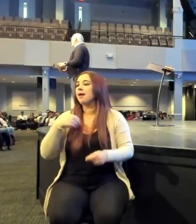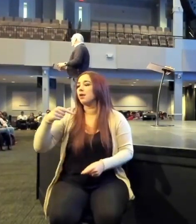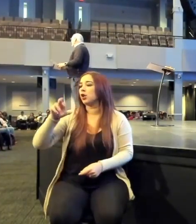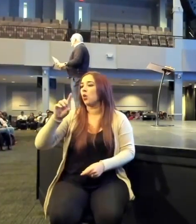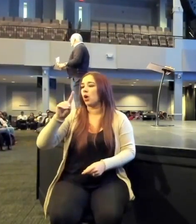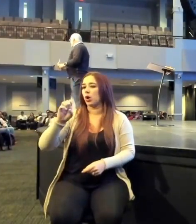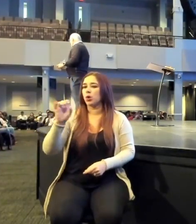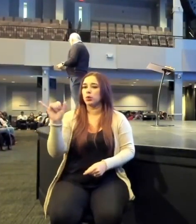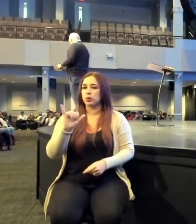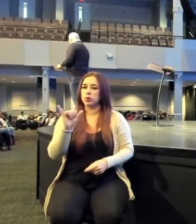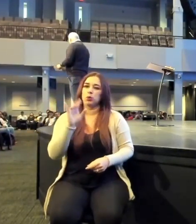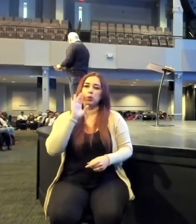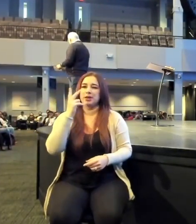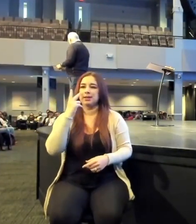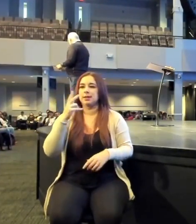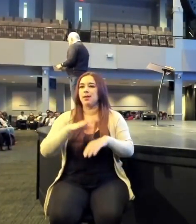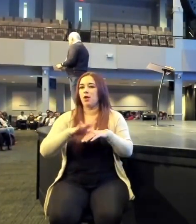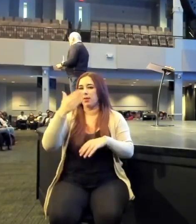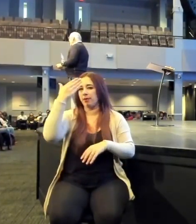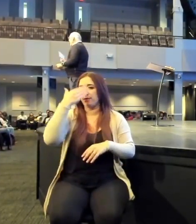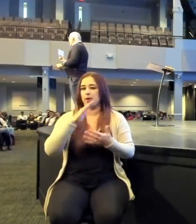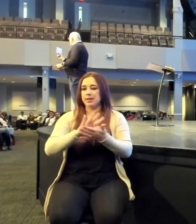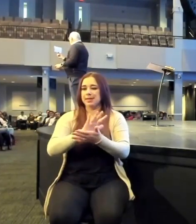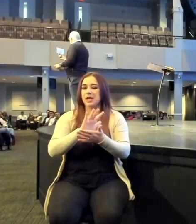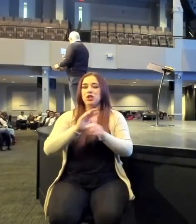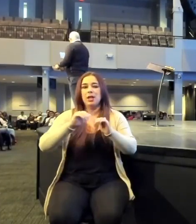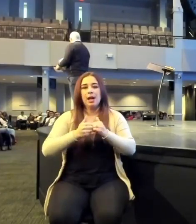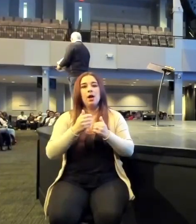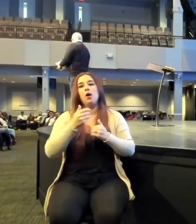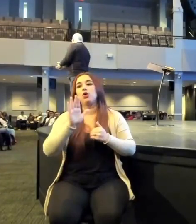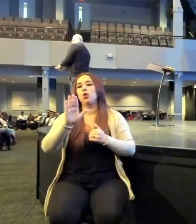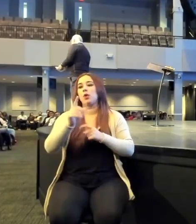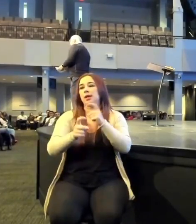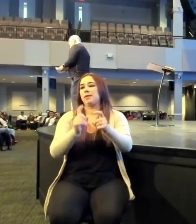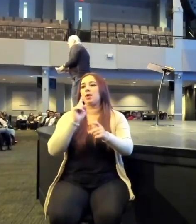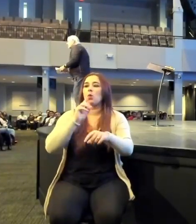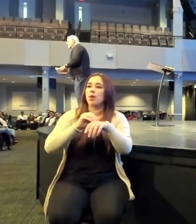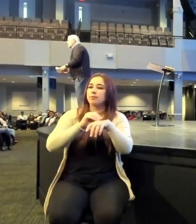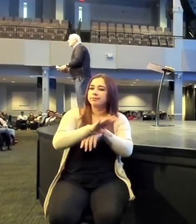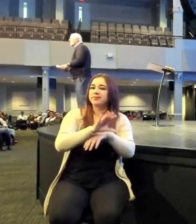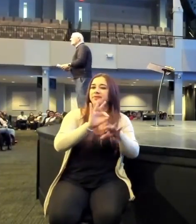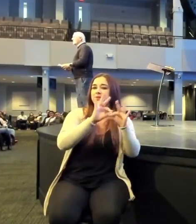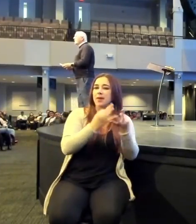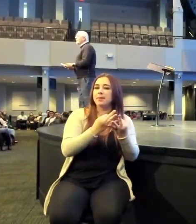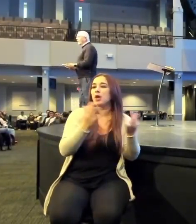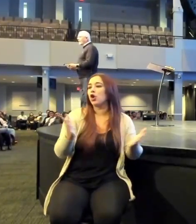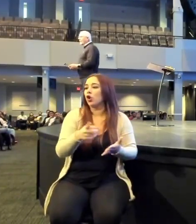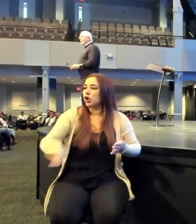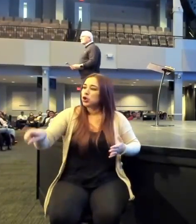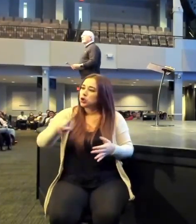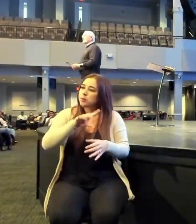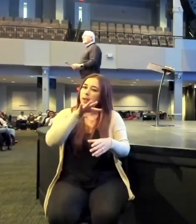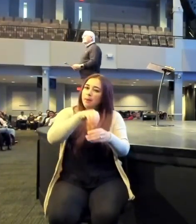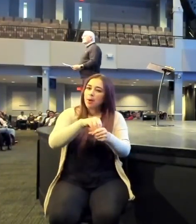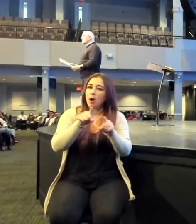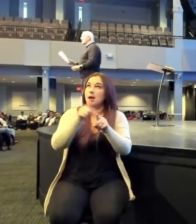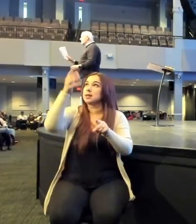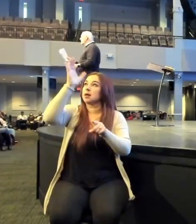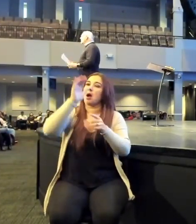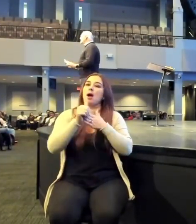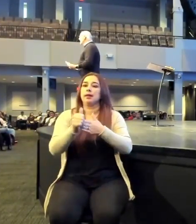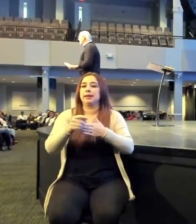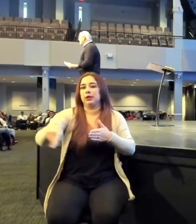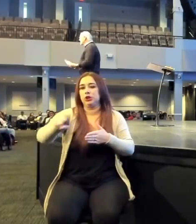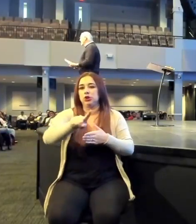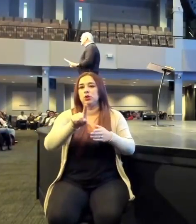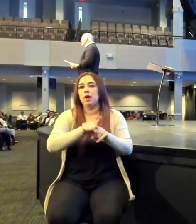as well. On the front section, you'll find that information about how your giving affects various families. So let me encourage you, be a part as God leads you as